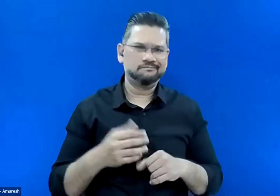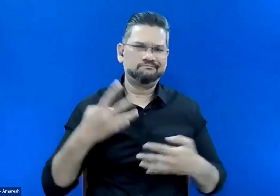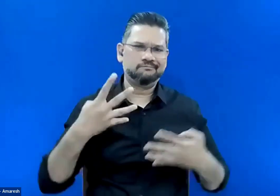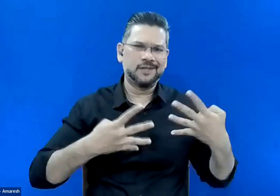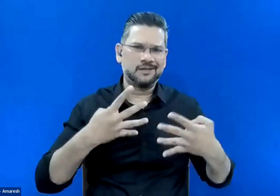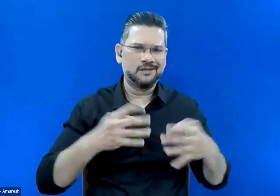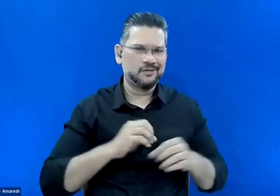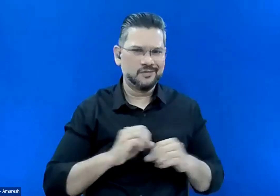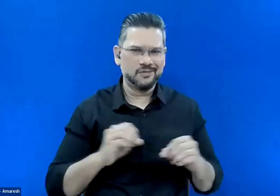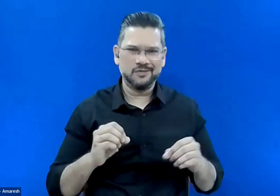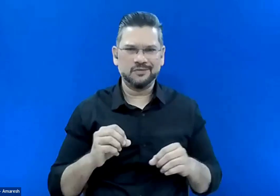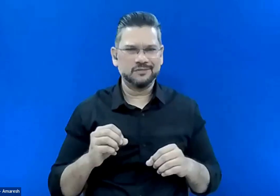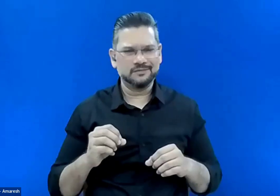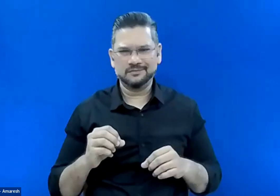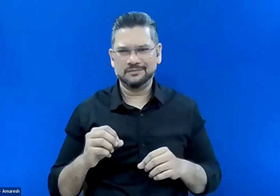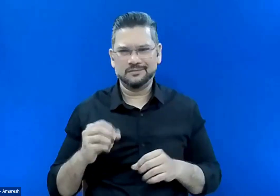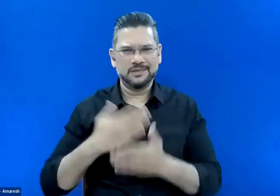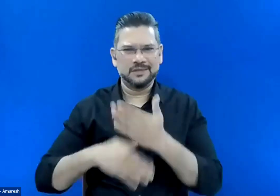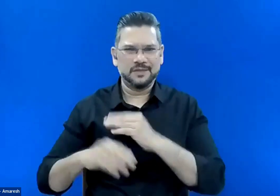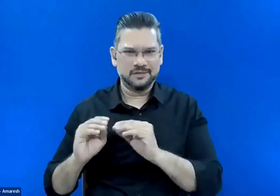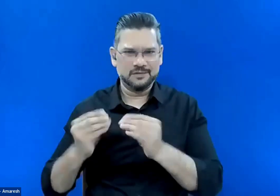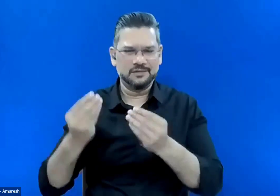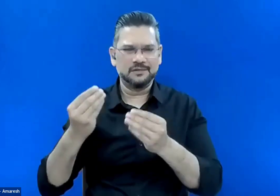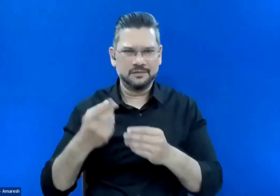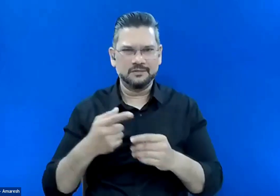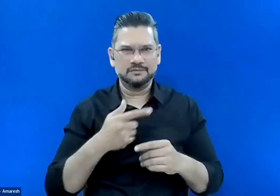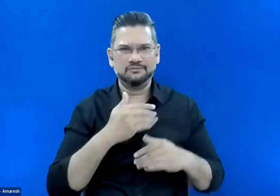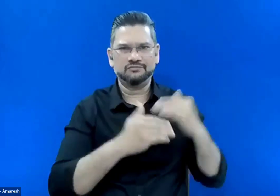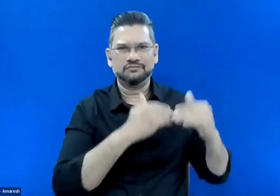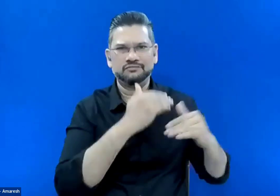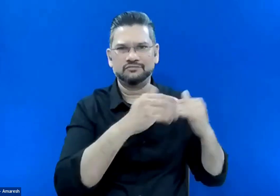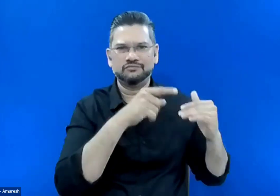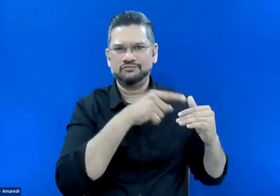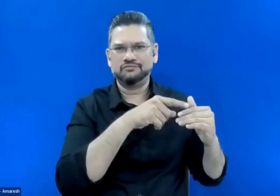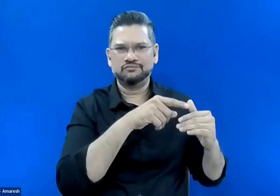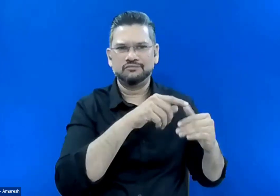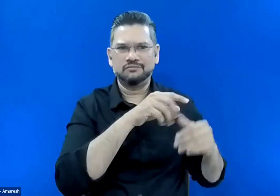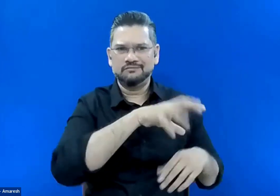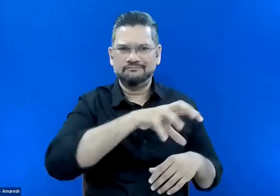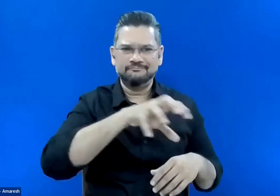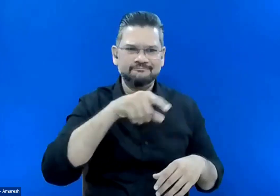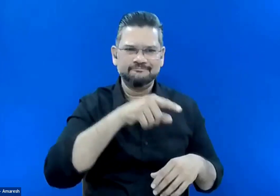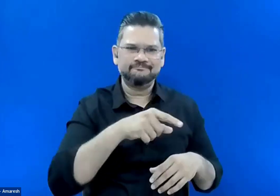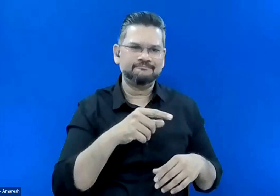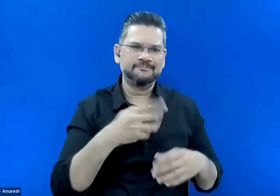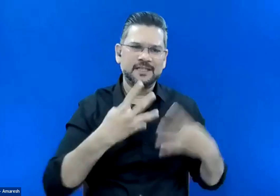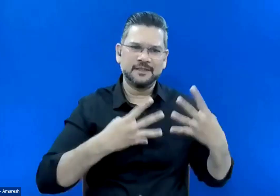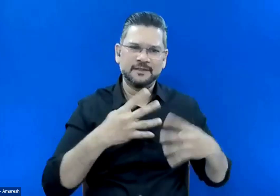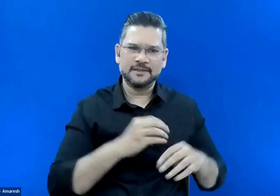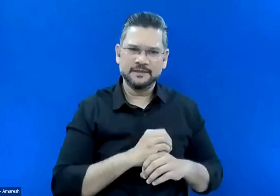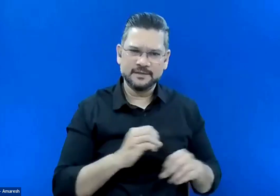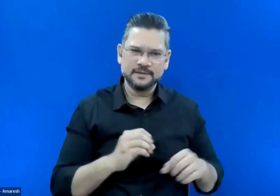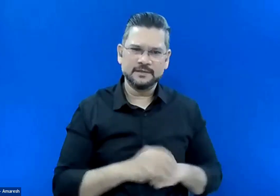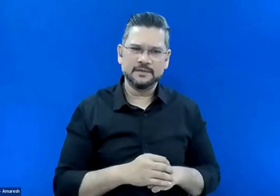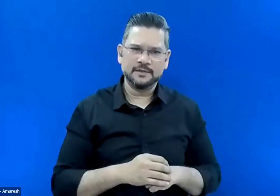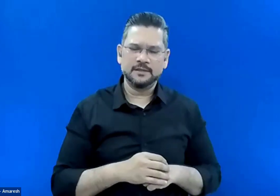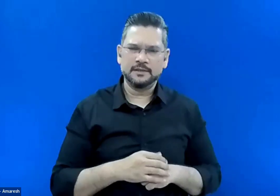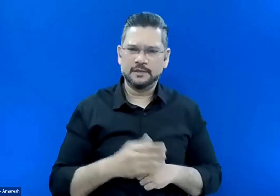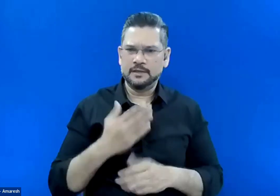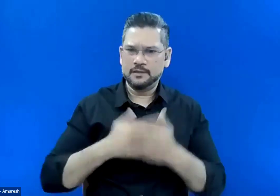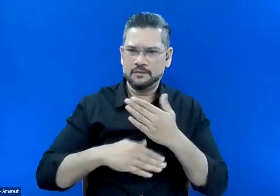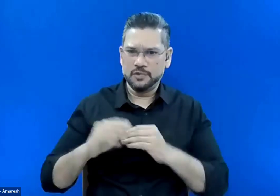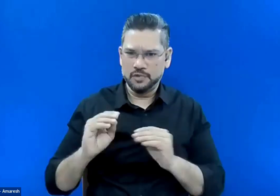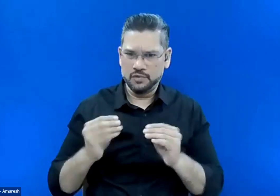with disabilities, especially in developed world. Youth with disabilities have a lower probability of entering, staying,